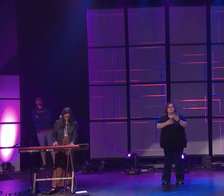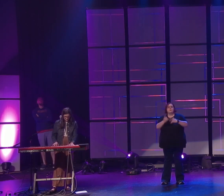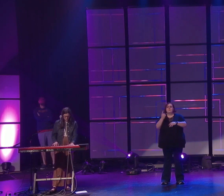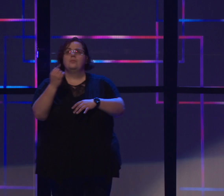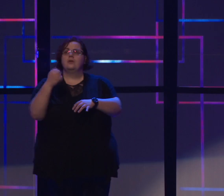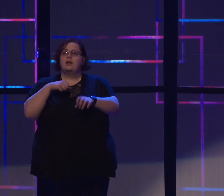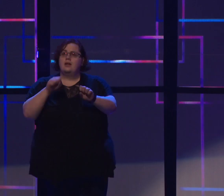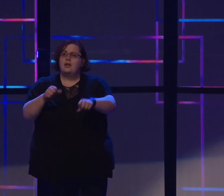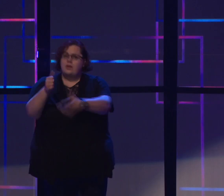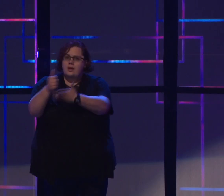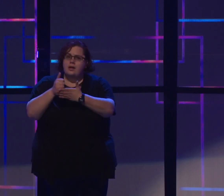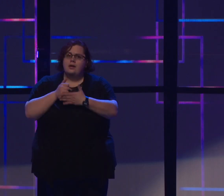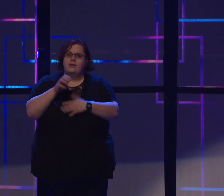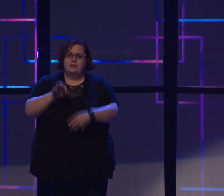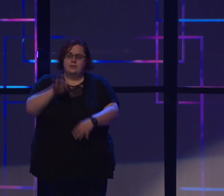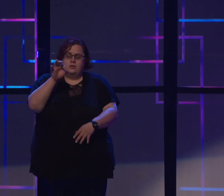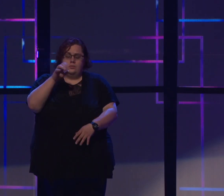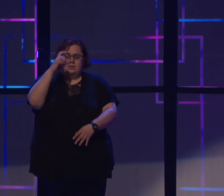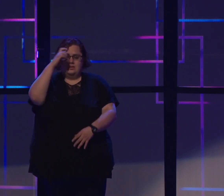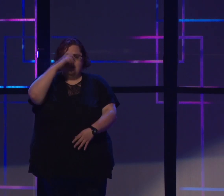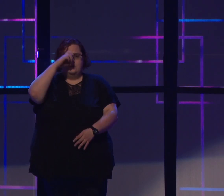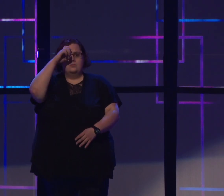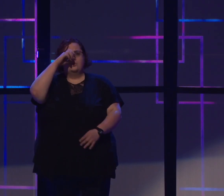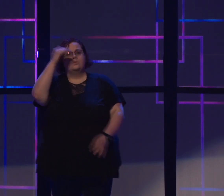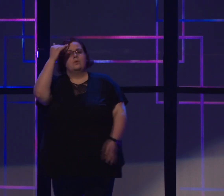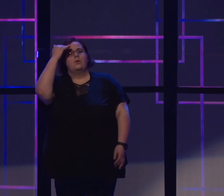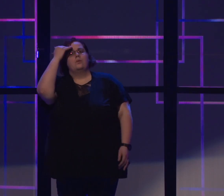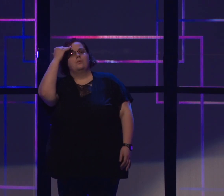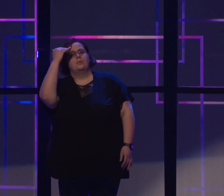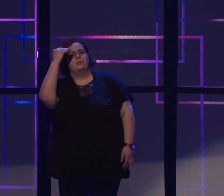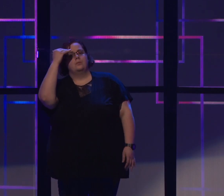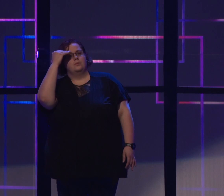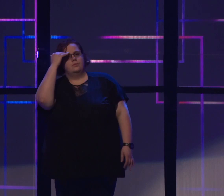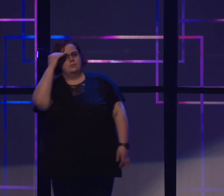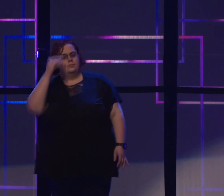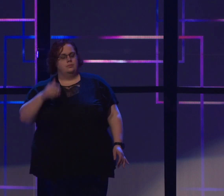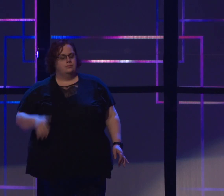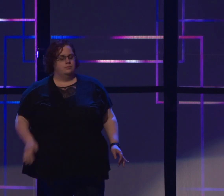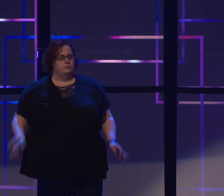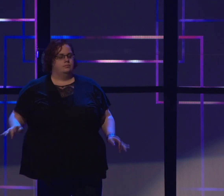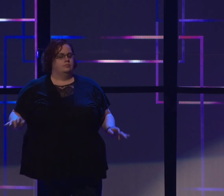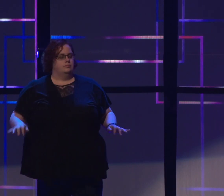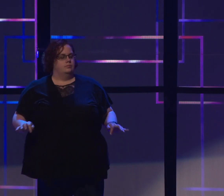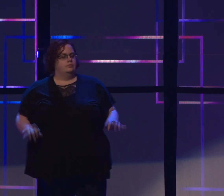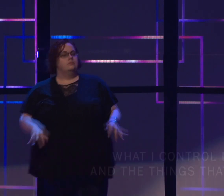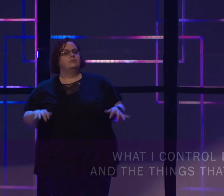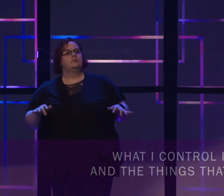Someone, can you help me find the wisdom to know